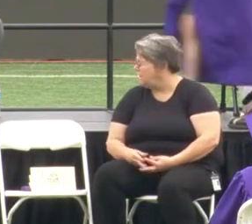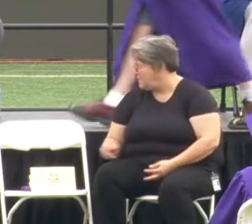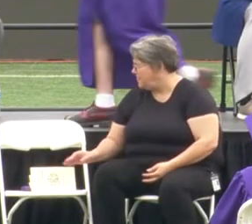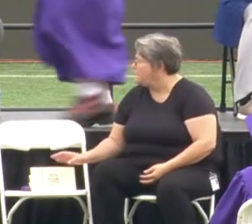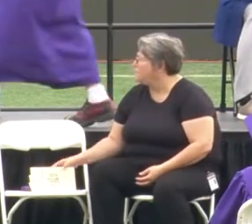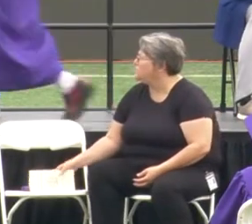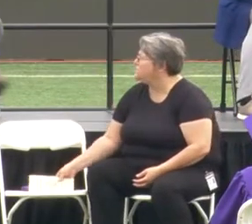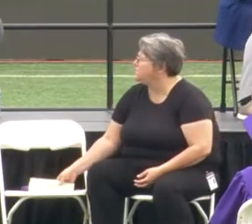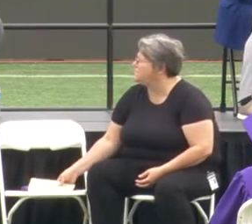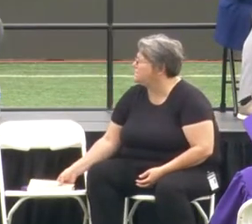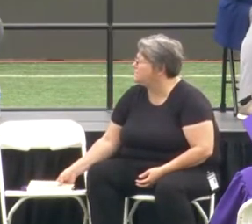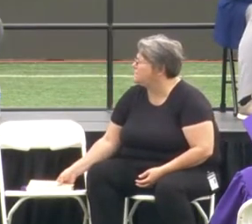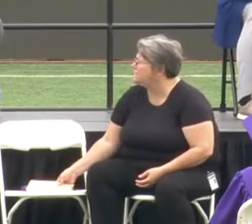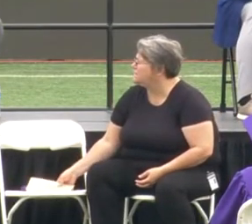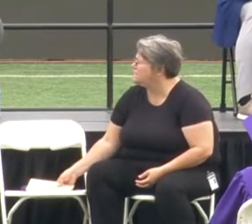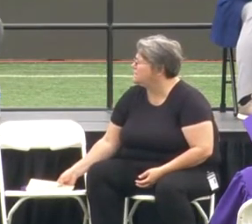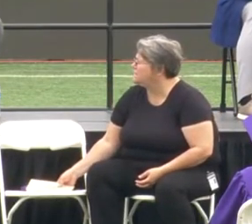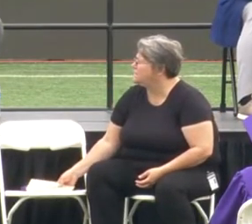Sabrina Knights.